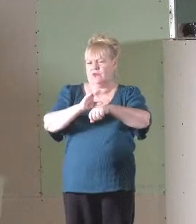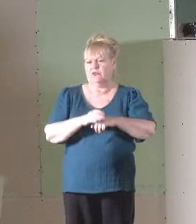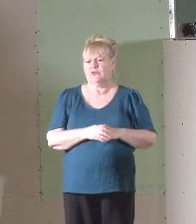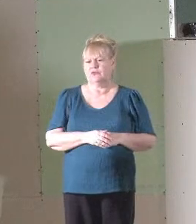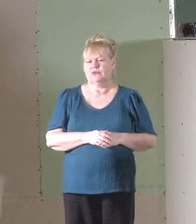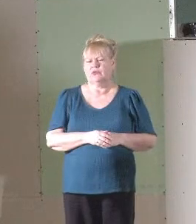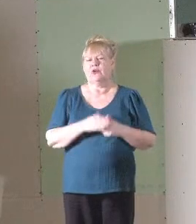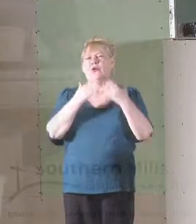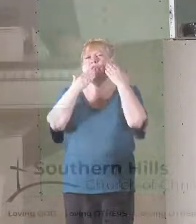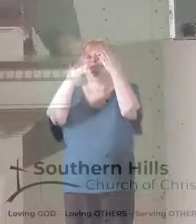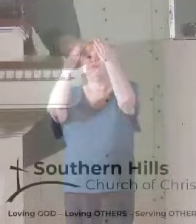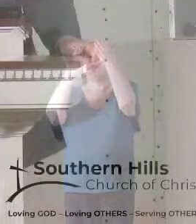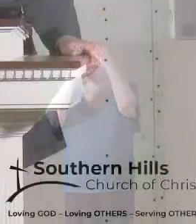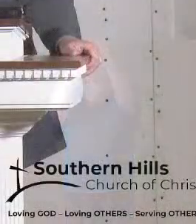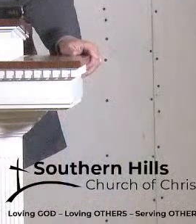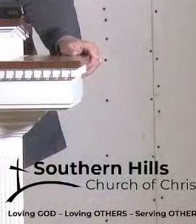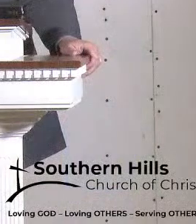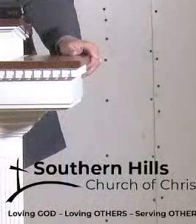Gratitude.